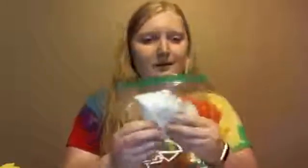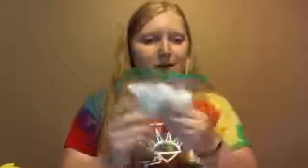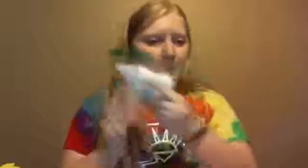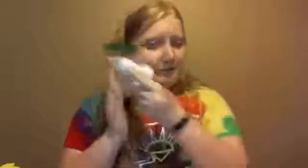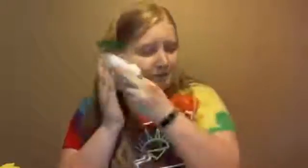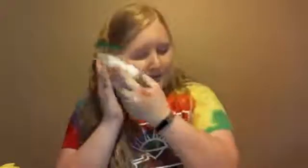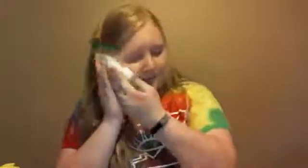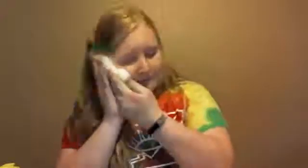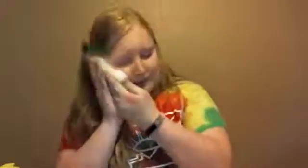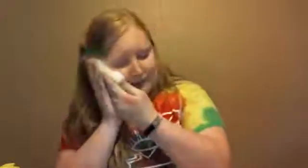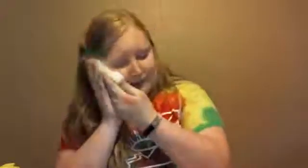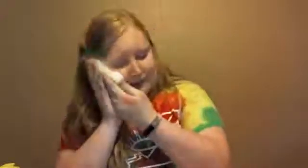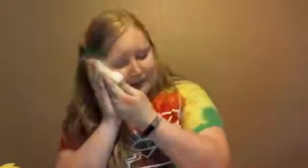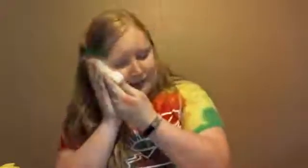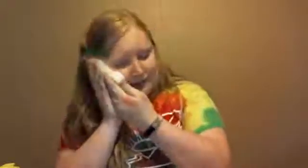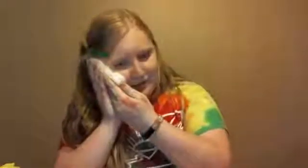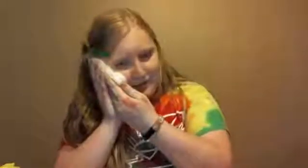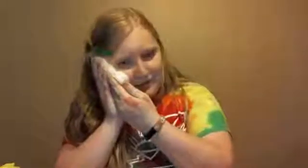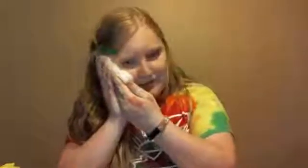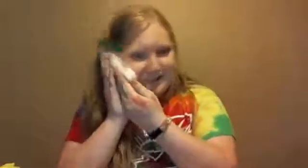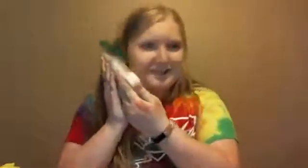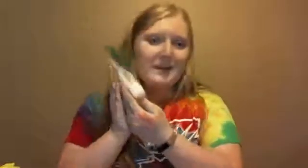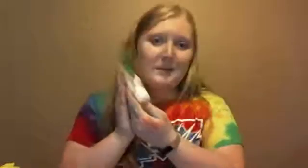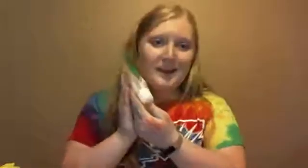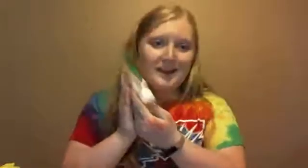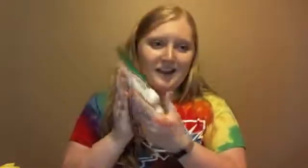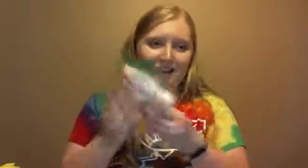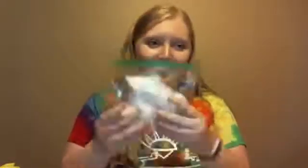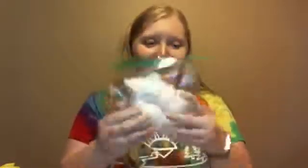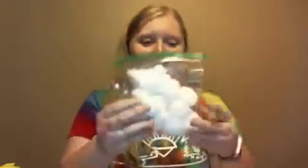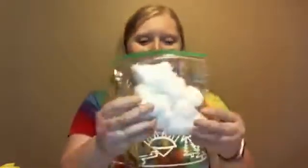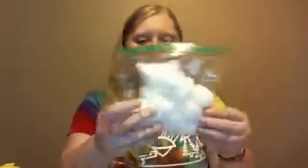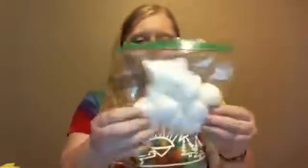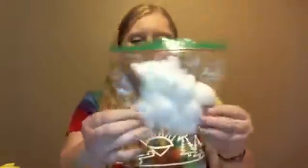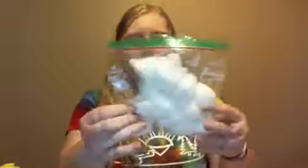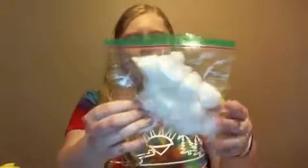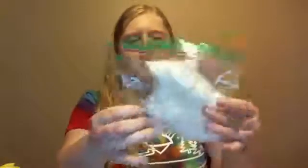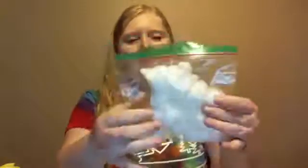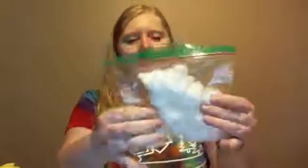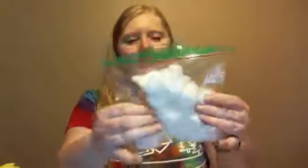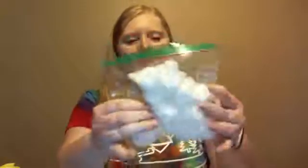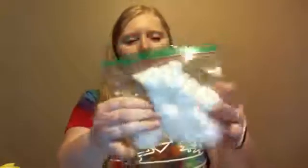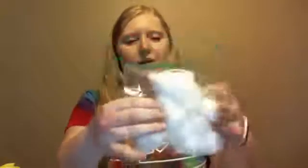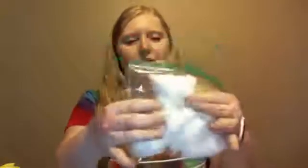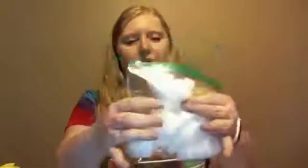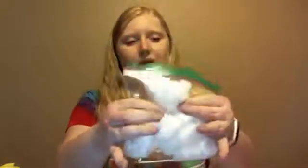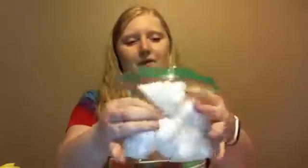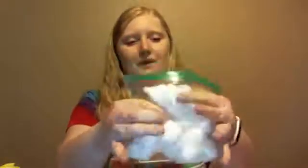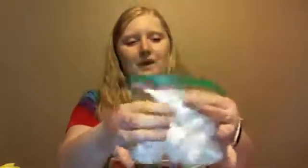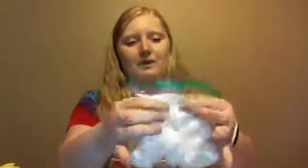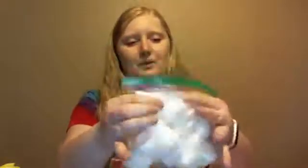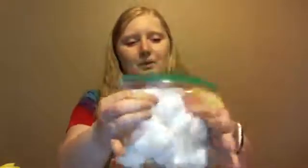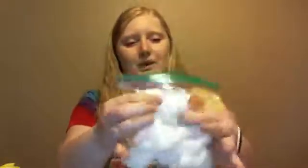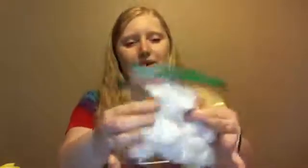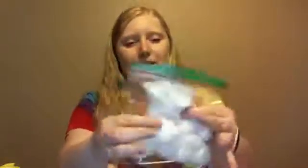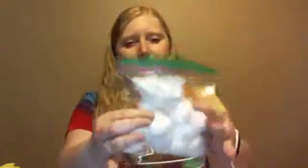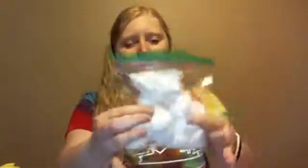softer. Oh, it almost feels like a pillow. So it feels really,